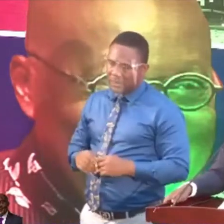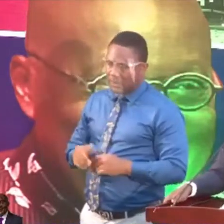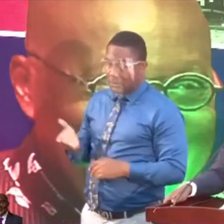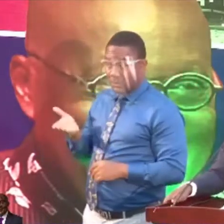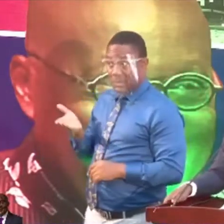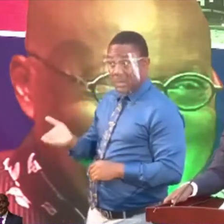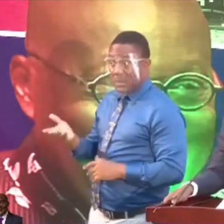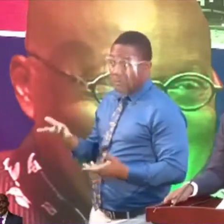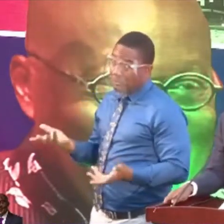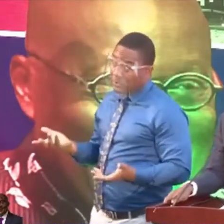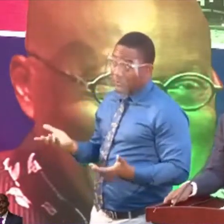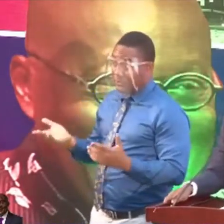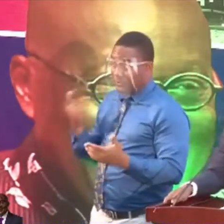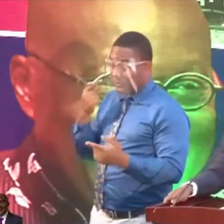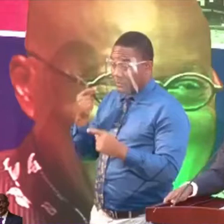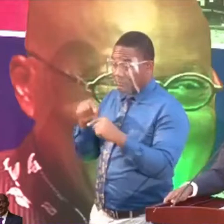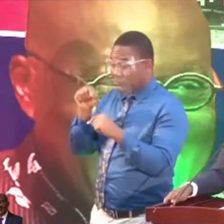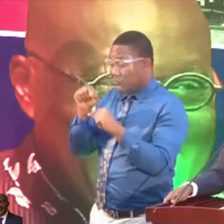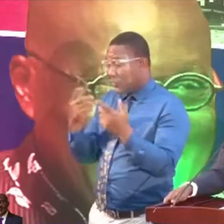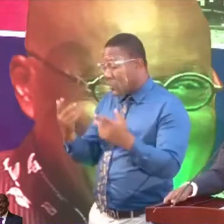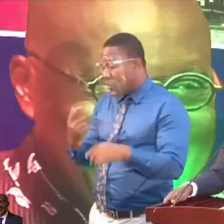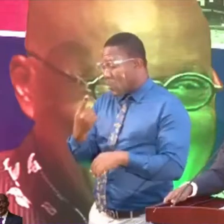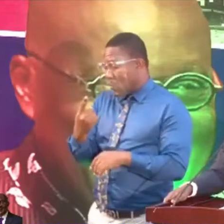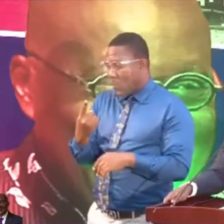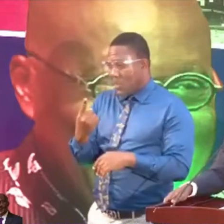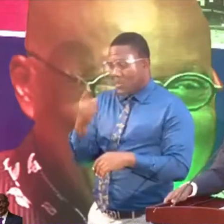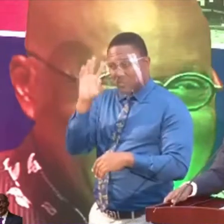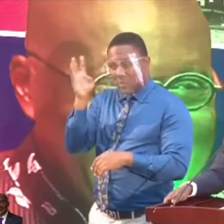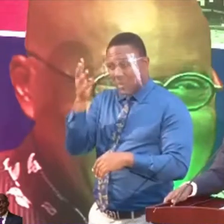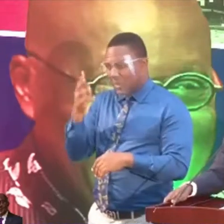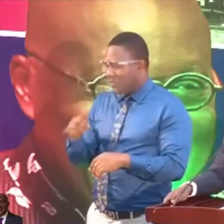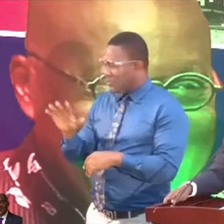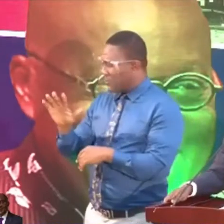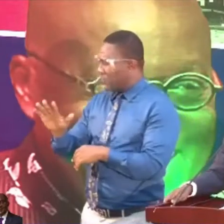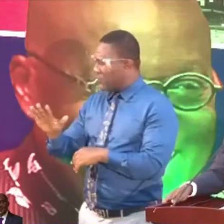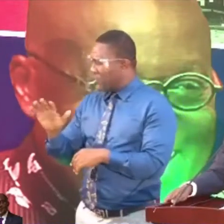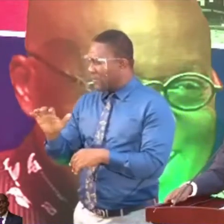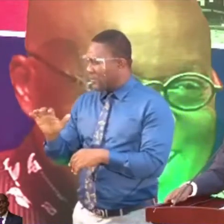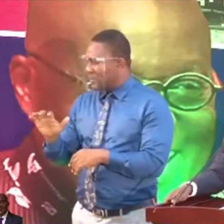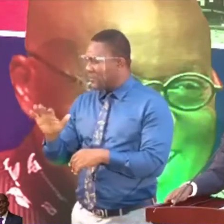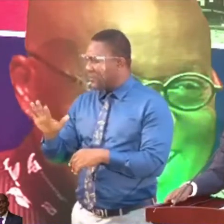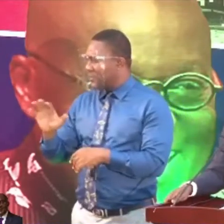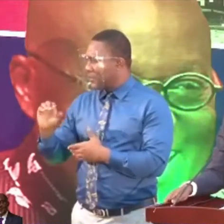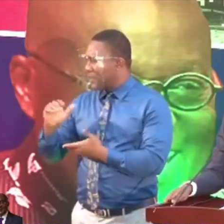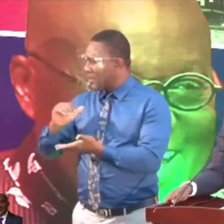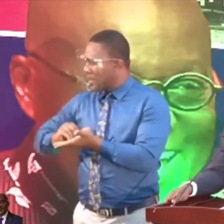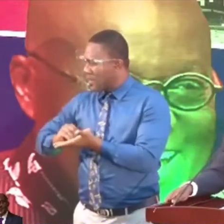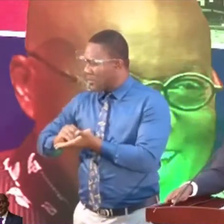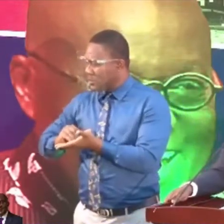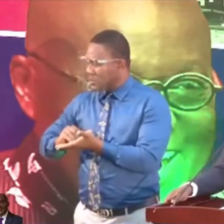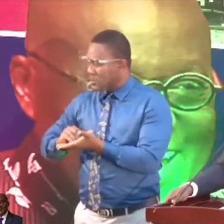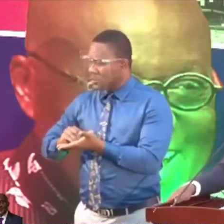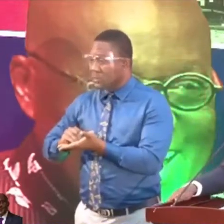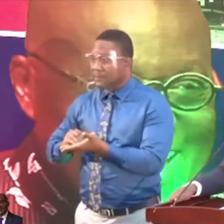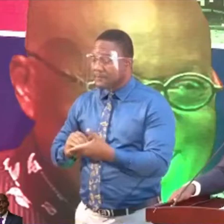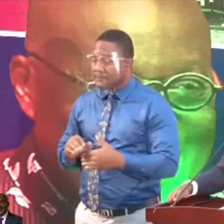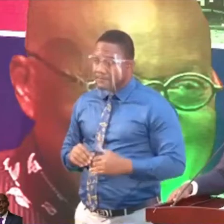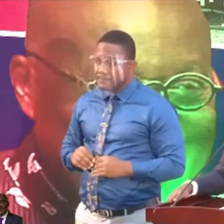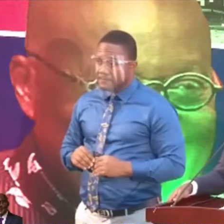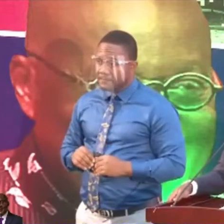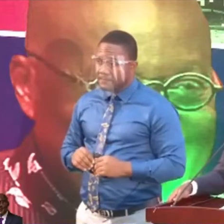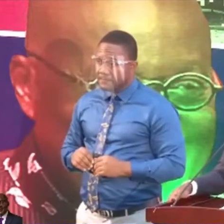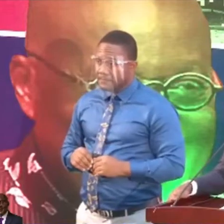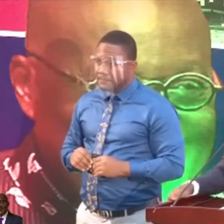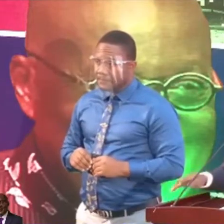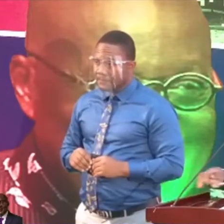translates into a ratio of 1 ambulance for 550,000 people. An attempt by